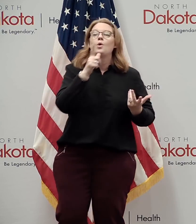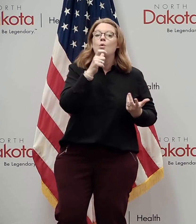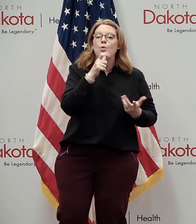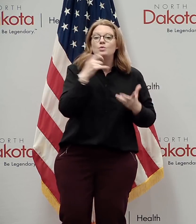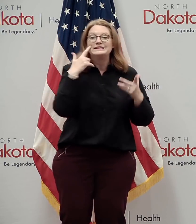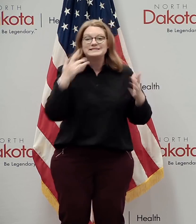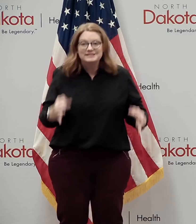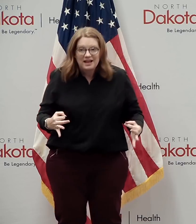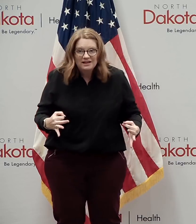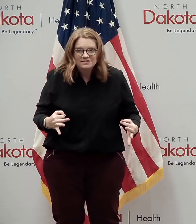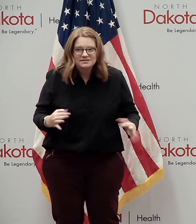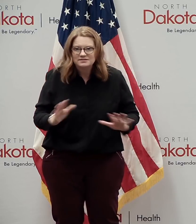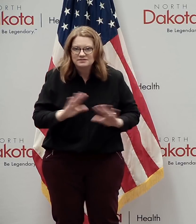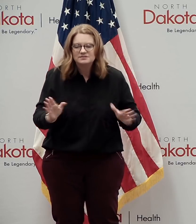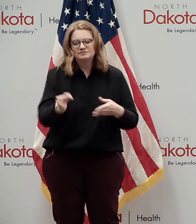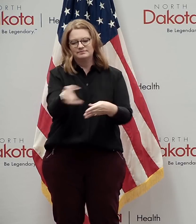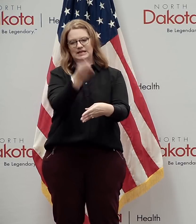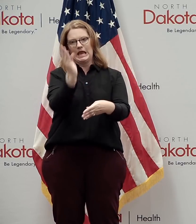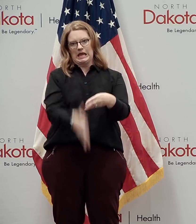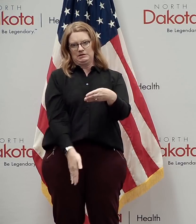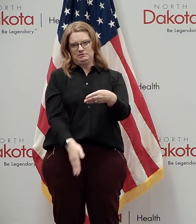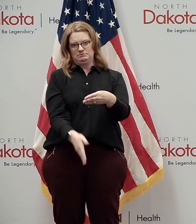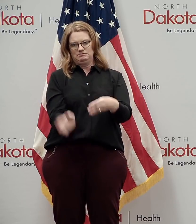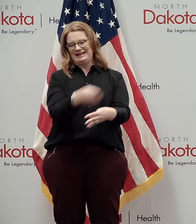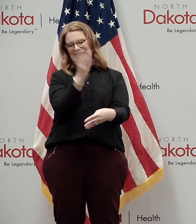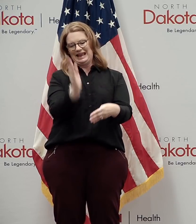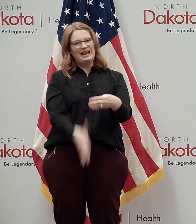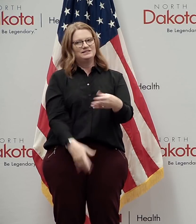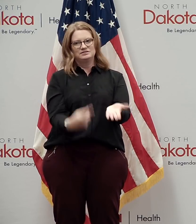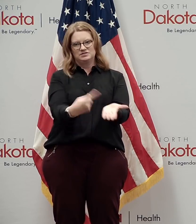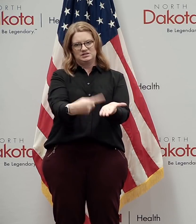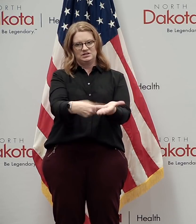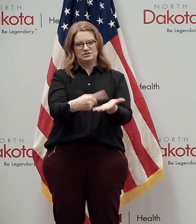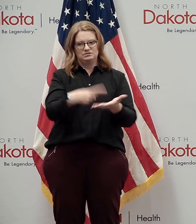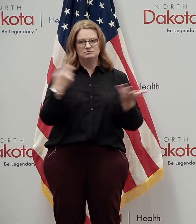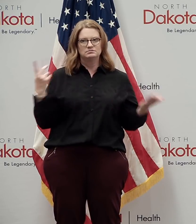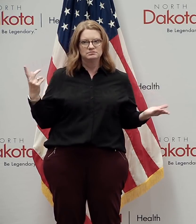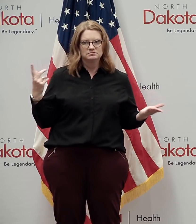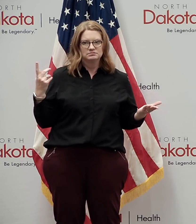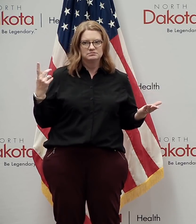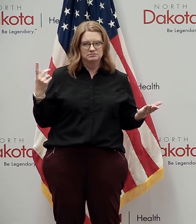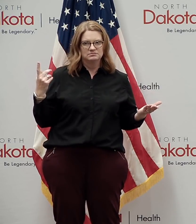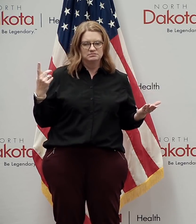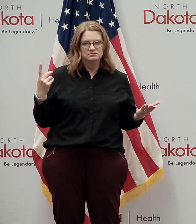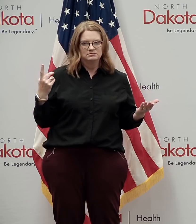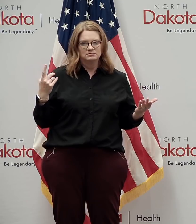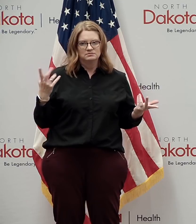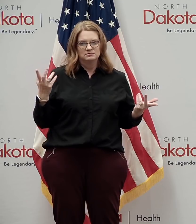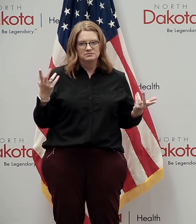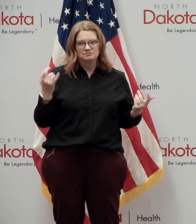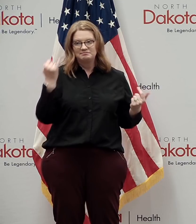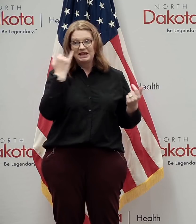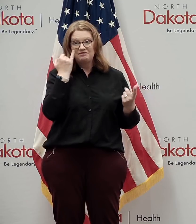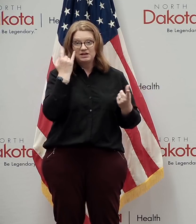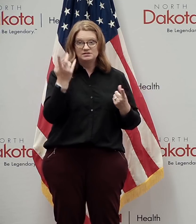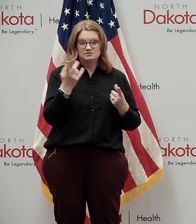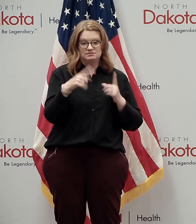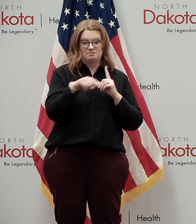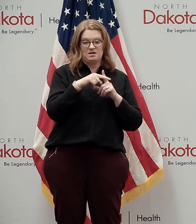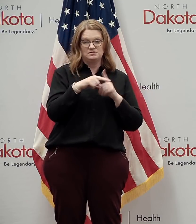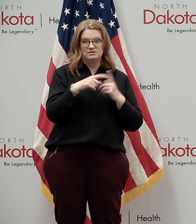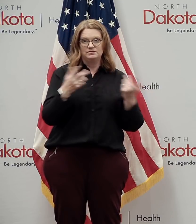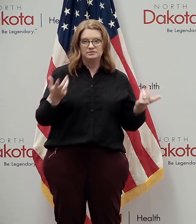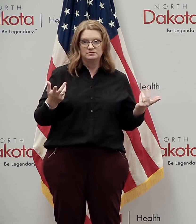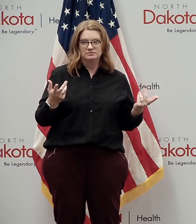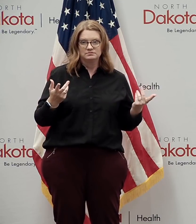makes the decision, but let's end the debate about whether or not it's a positive thing or not, because if